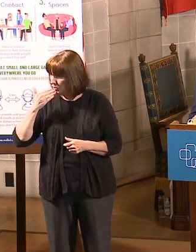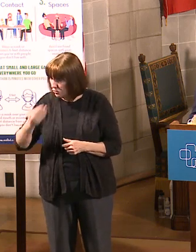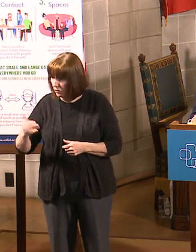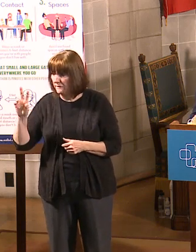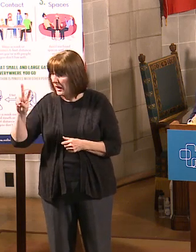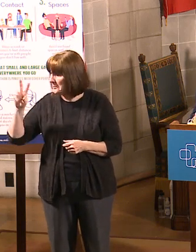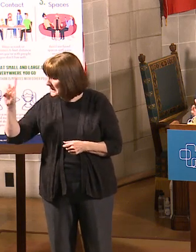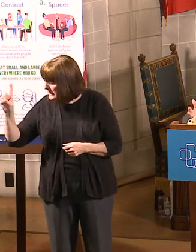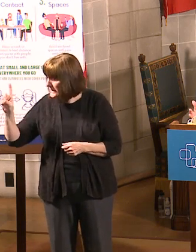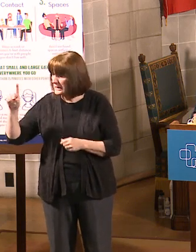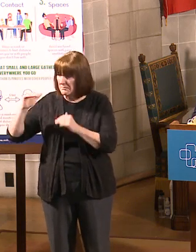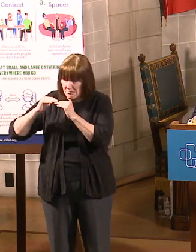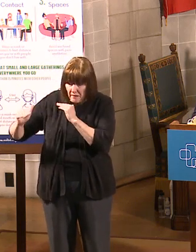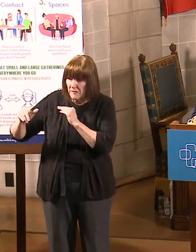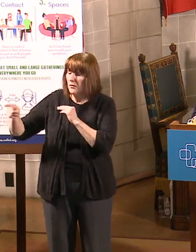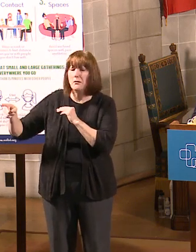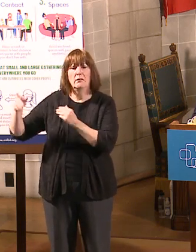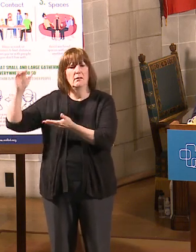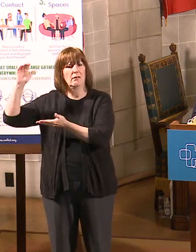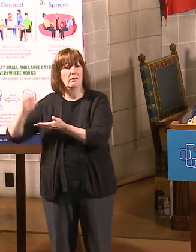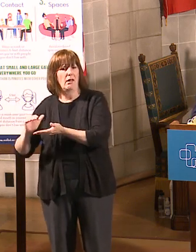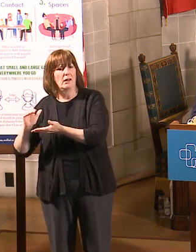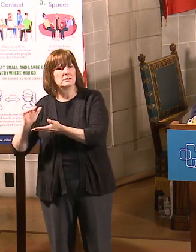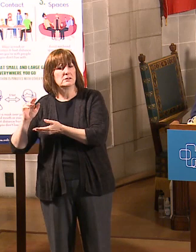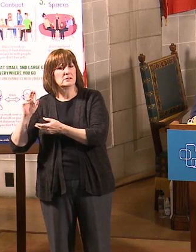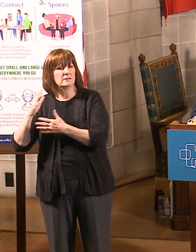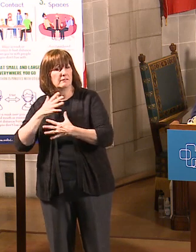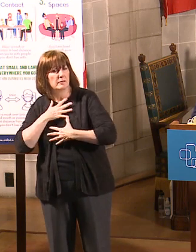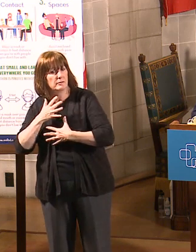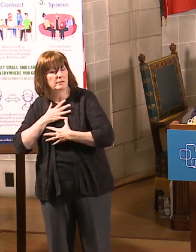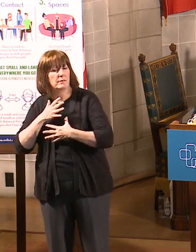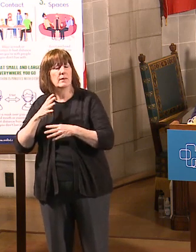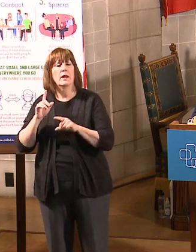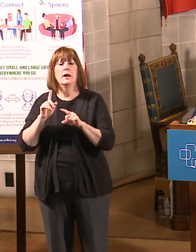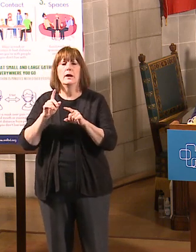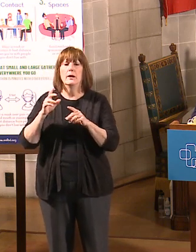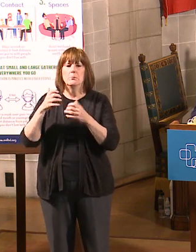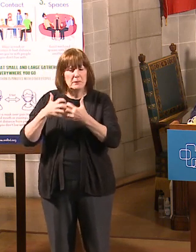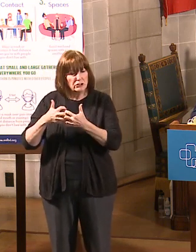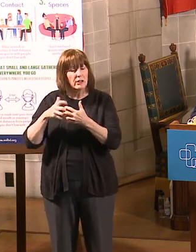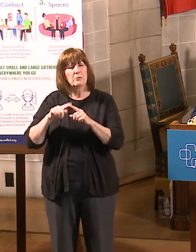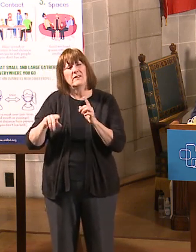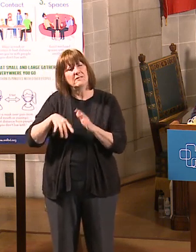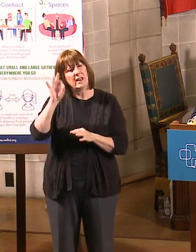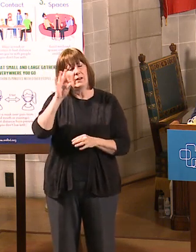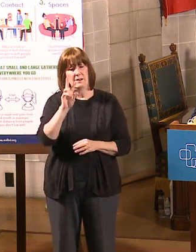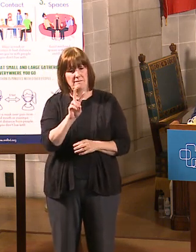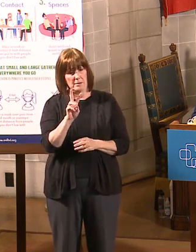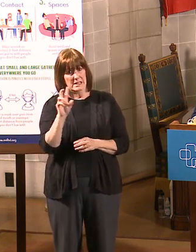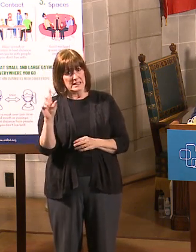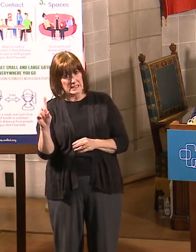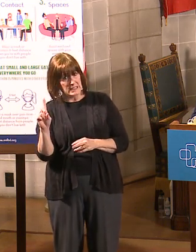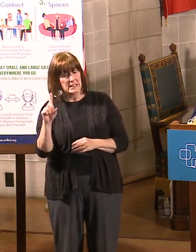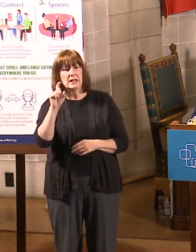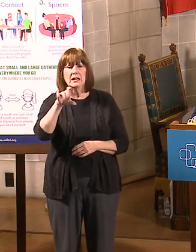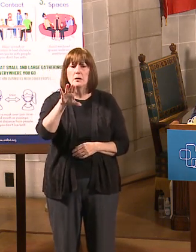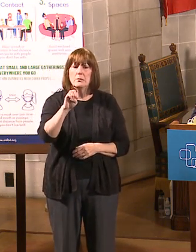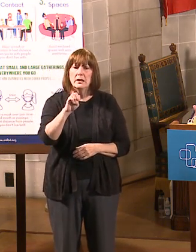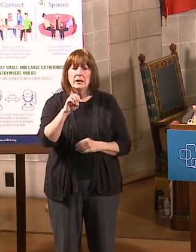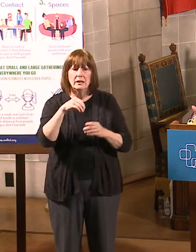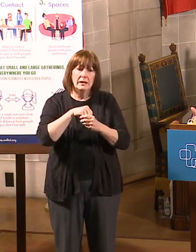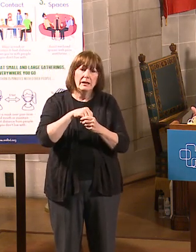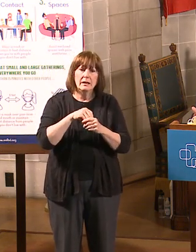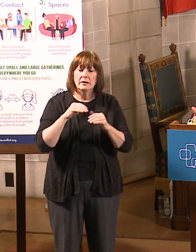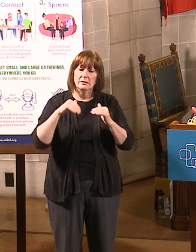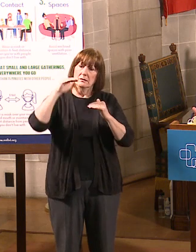therapy or basically ICU care. But what they found is that that vitamin D level needs to be up in